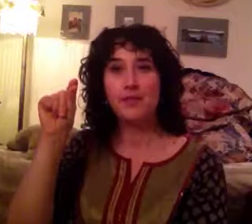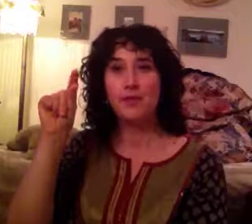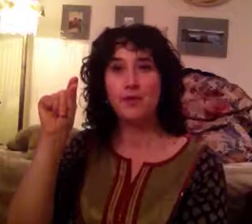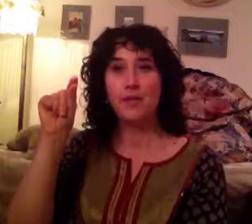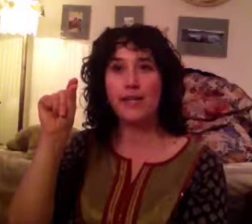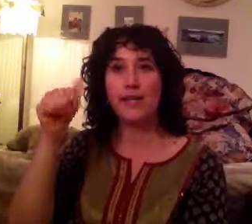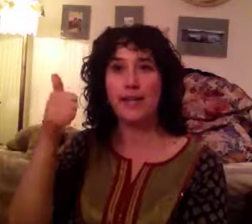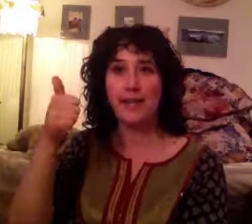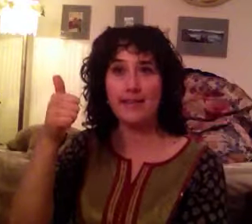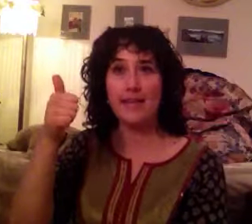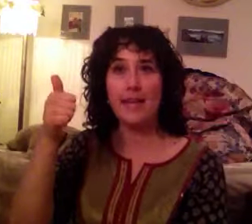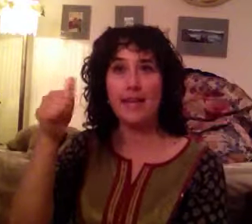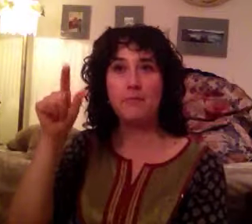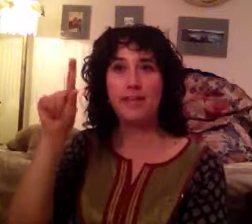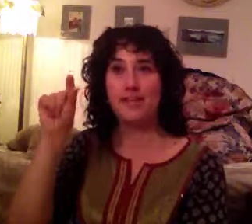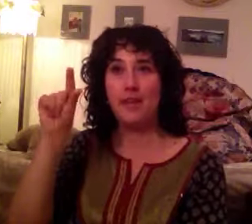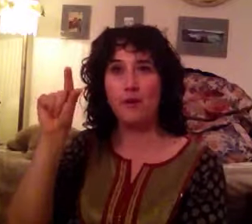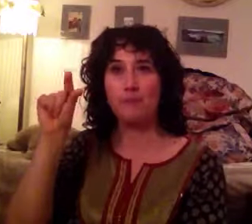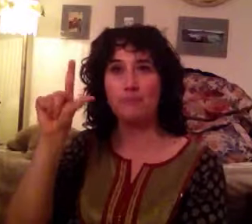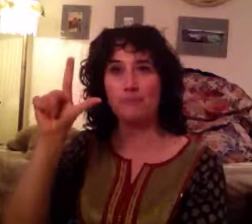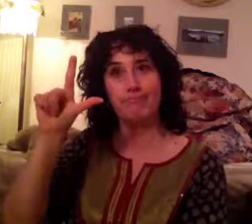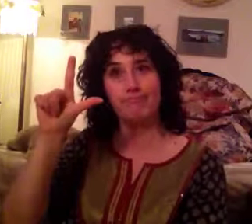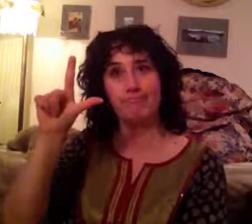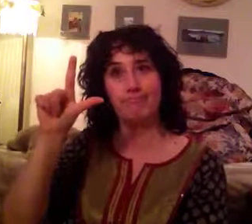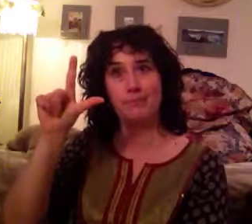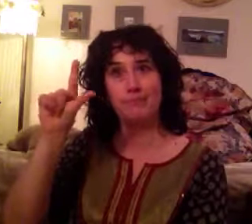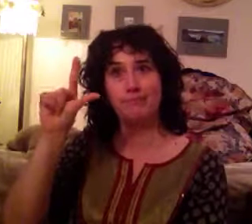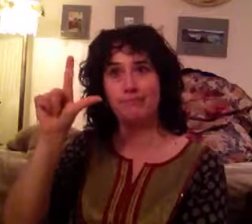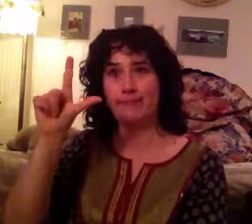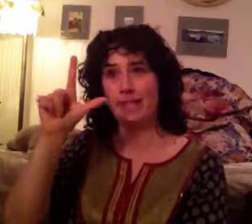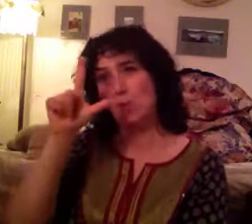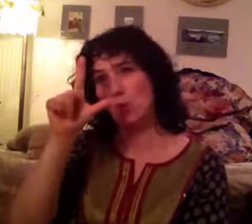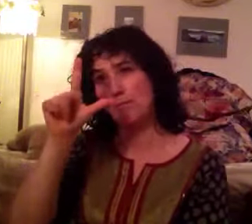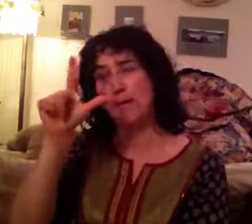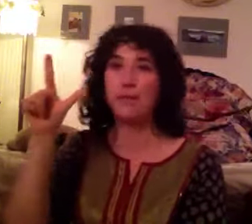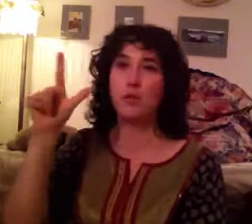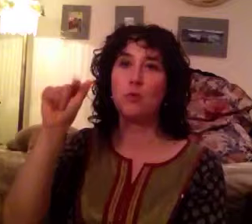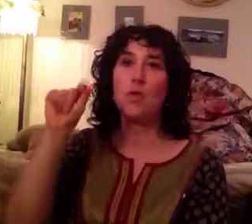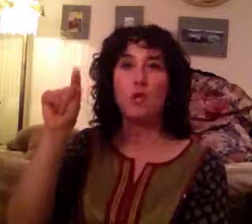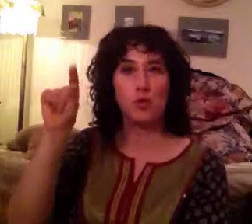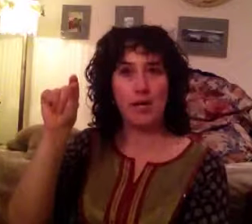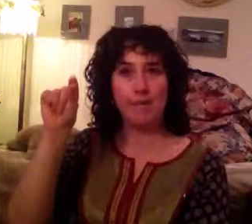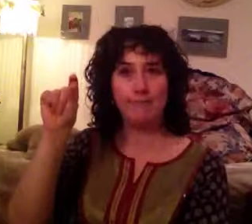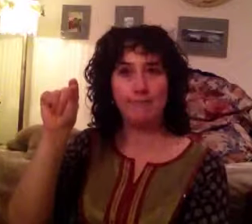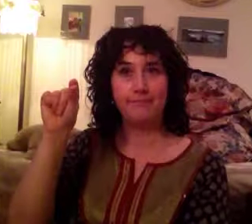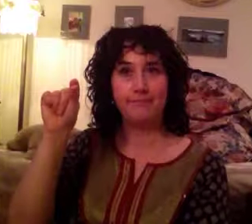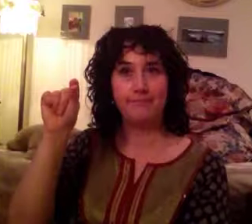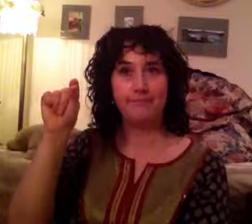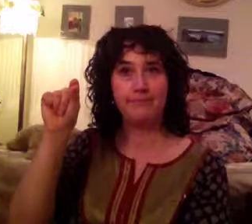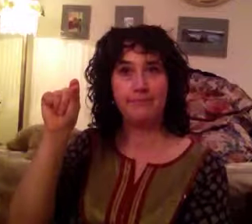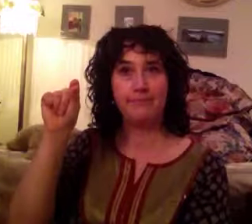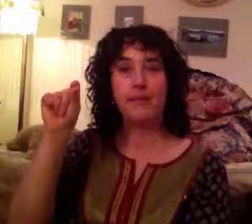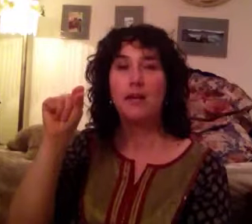So 20, it's kind of like the 10 plus another. Like a 2 becomes a 2, 20. All